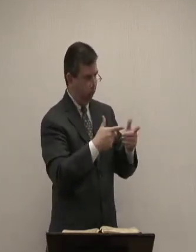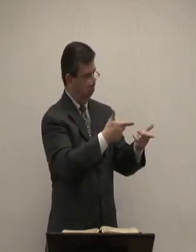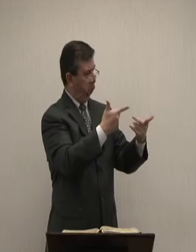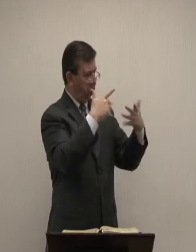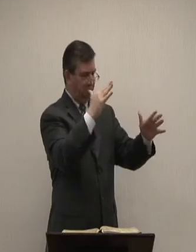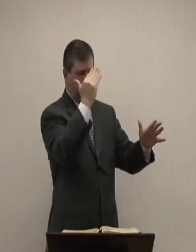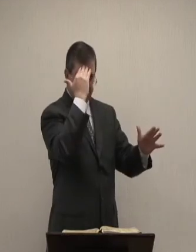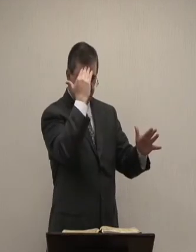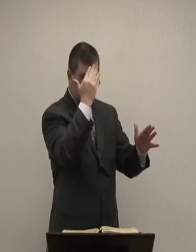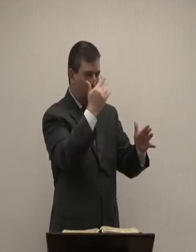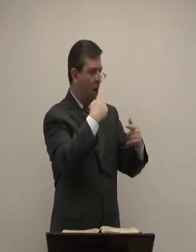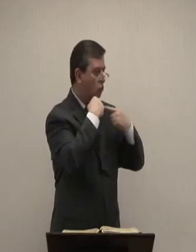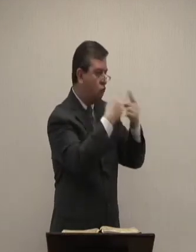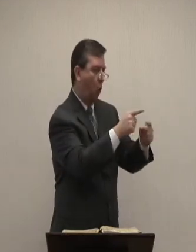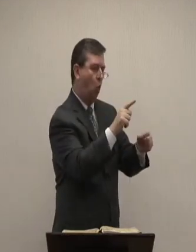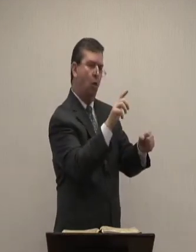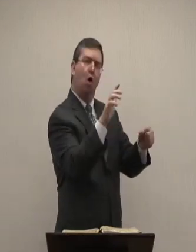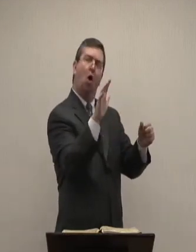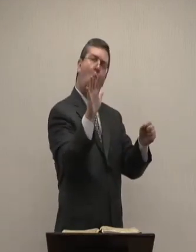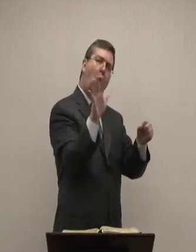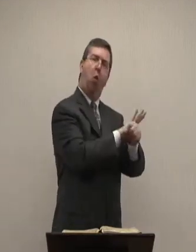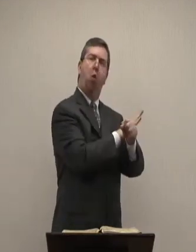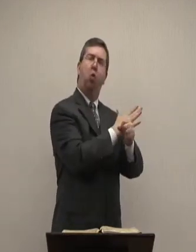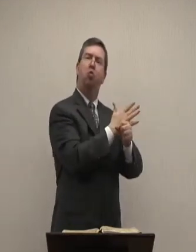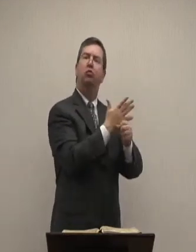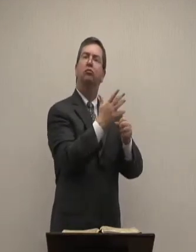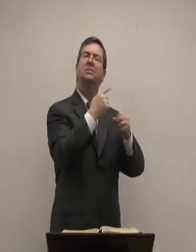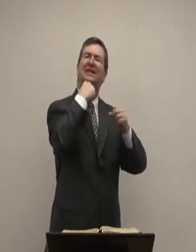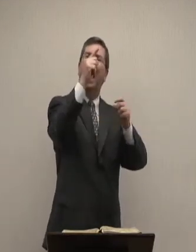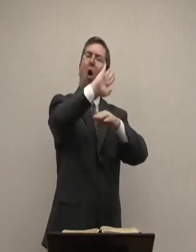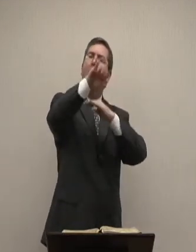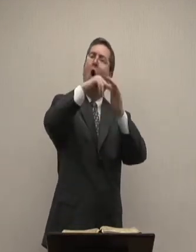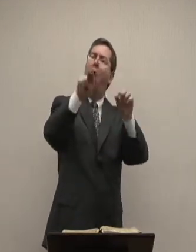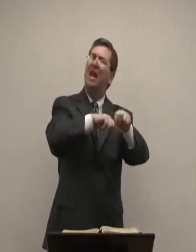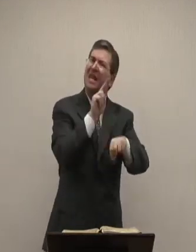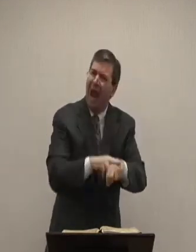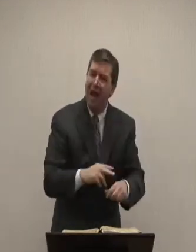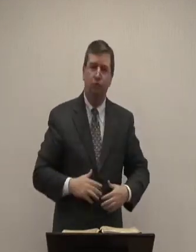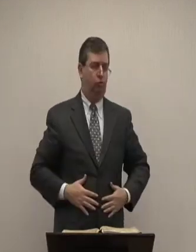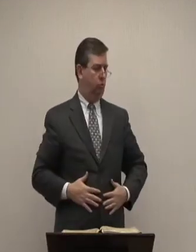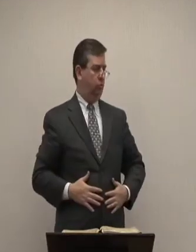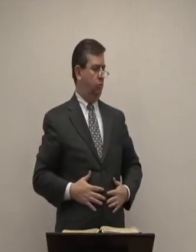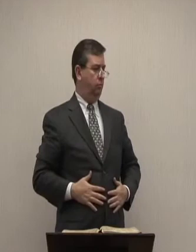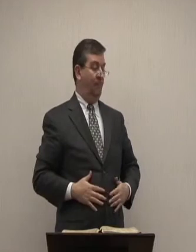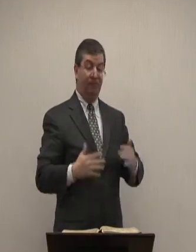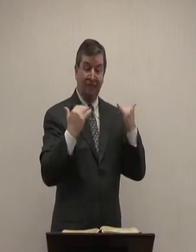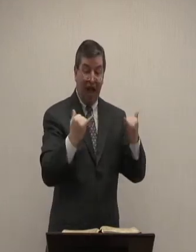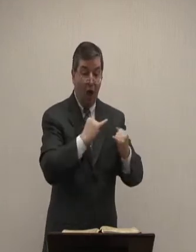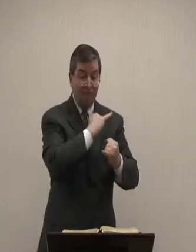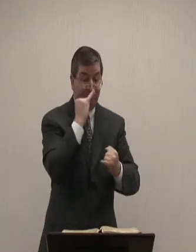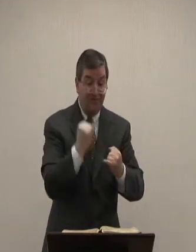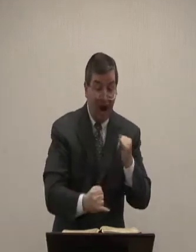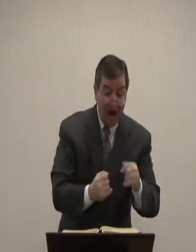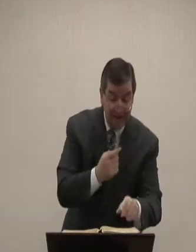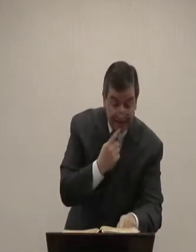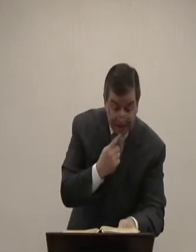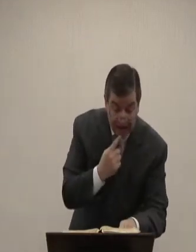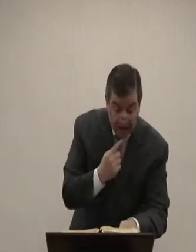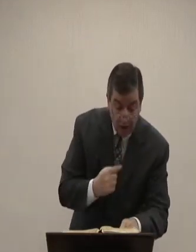And Jesus himself was talking about the fulfillment that he did and telling them to go out to all